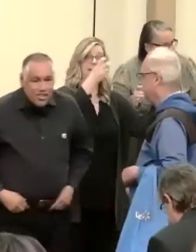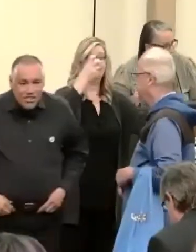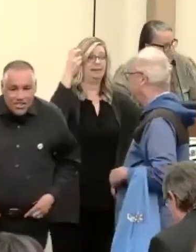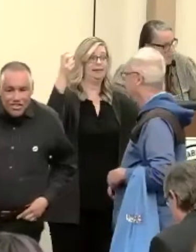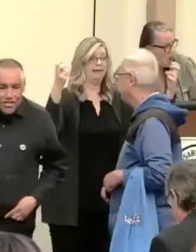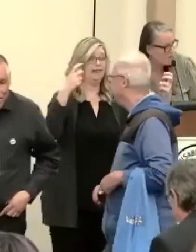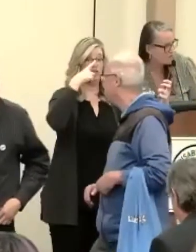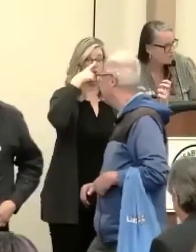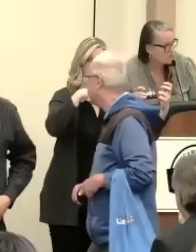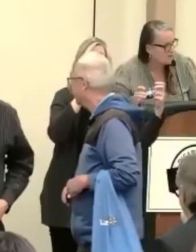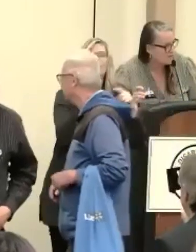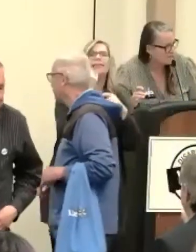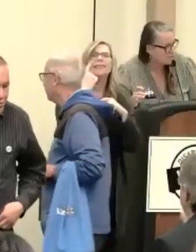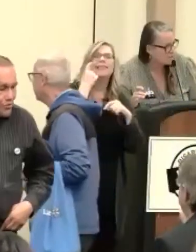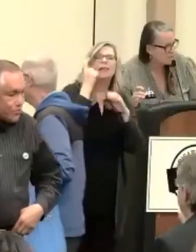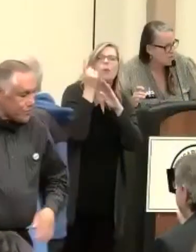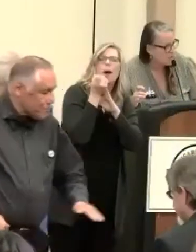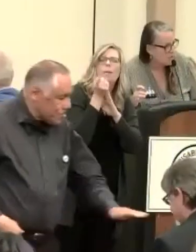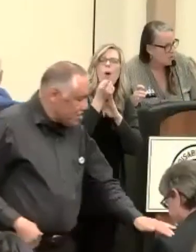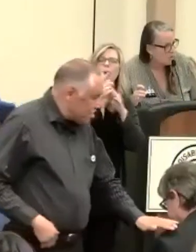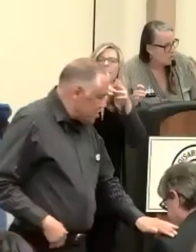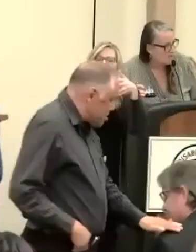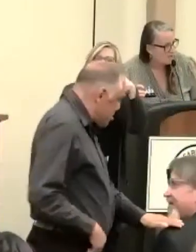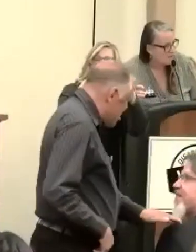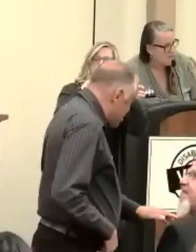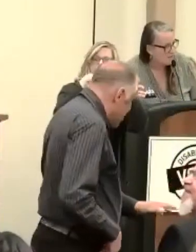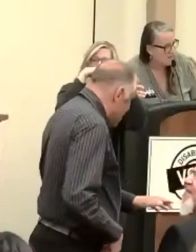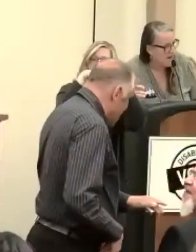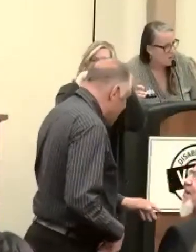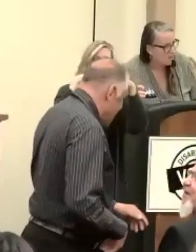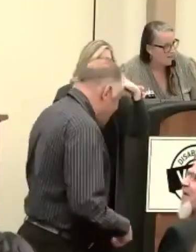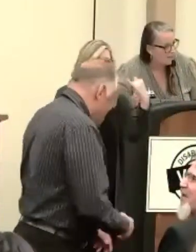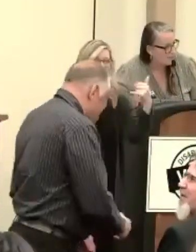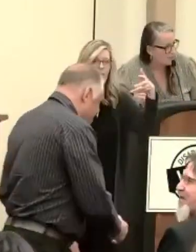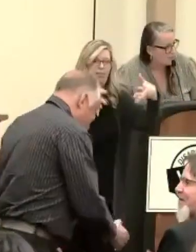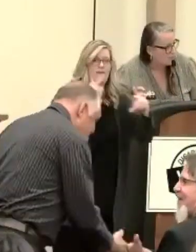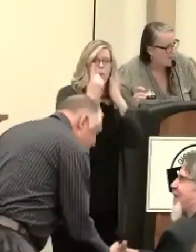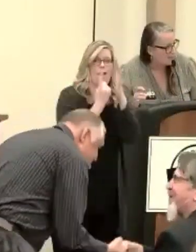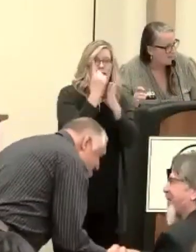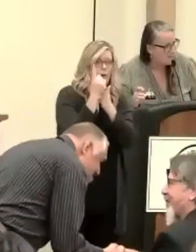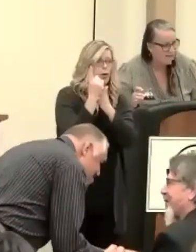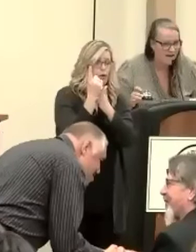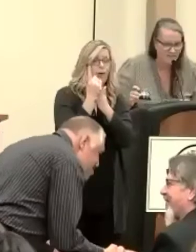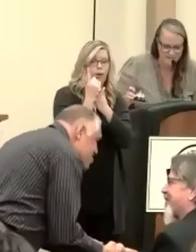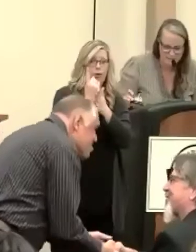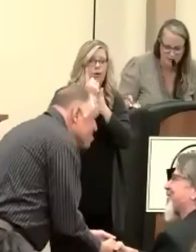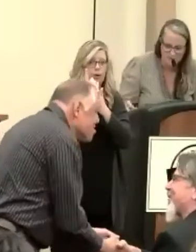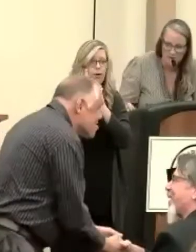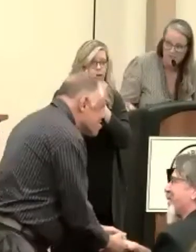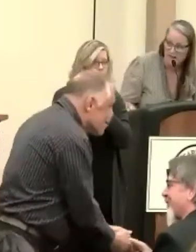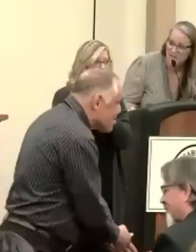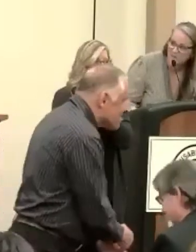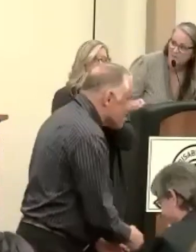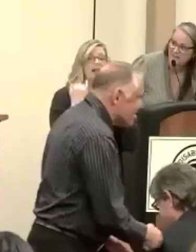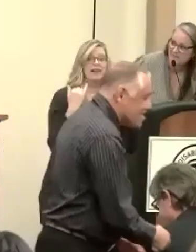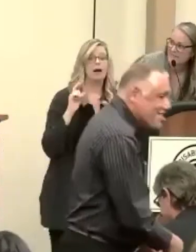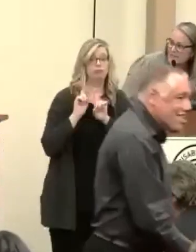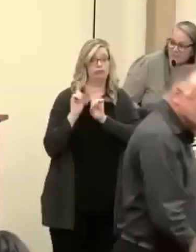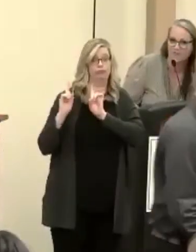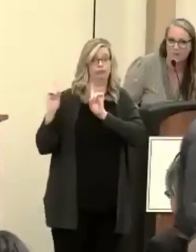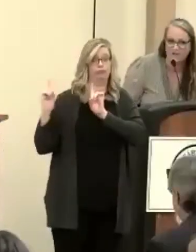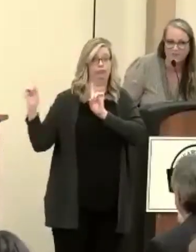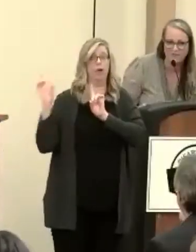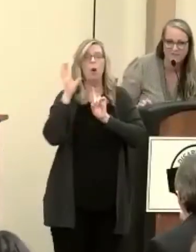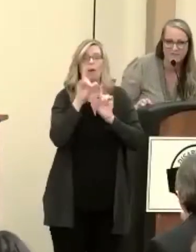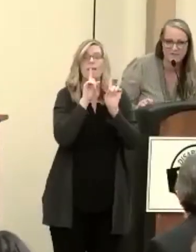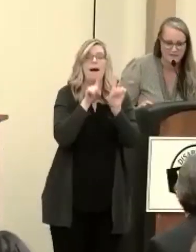a moment of pause between issues. We still have an hour left in our format, and the candidates are about to answer the next section